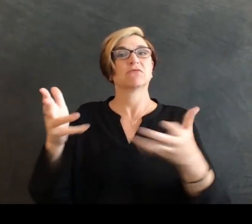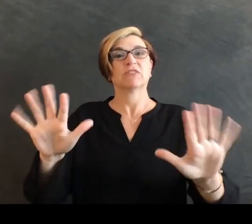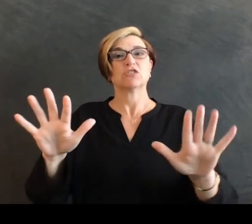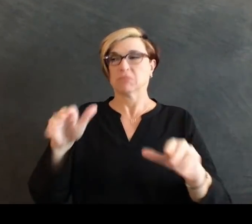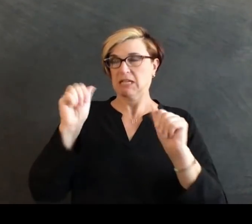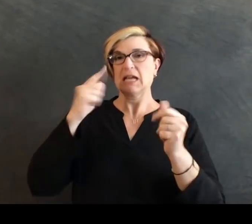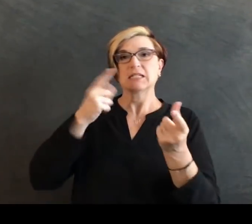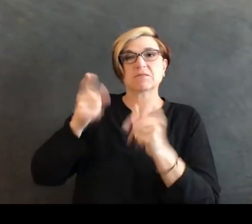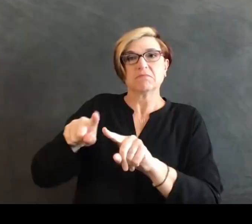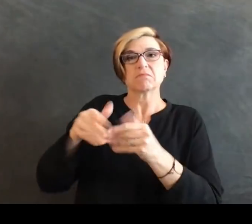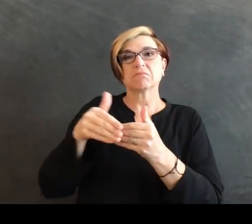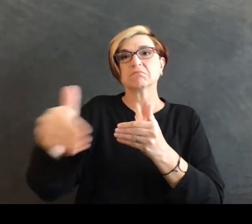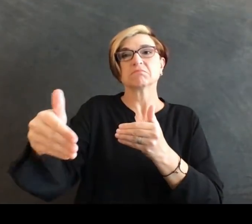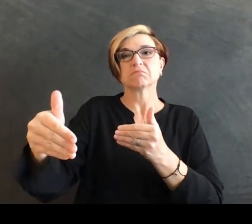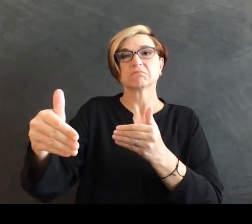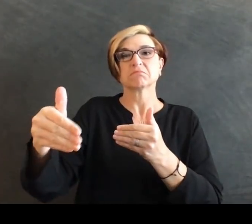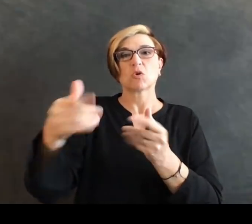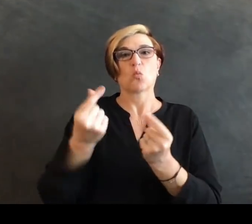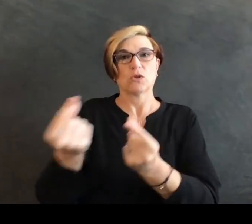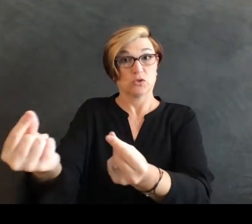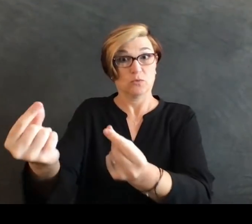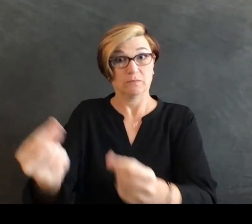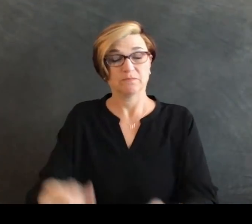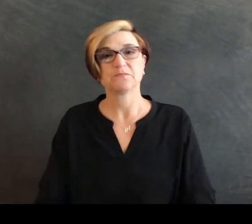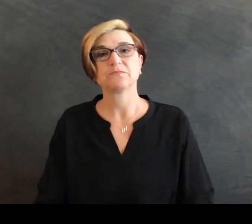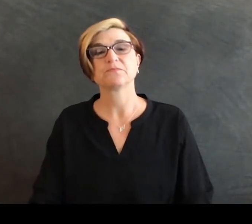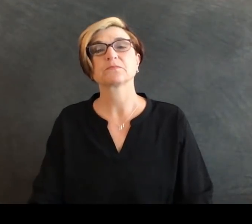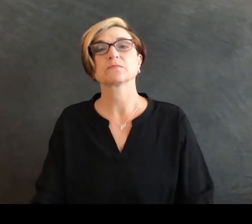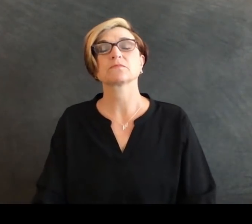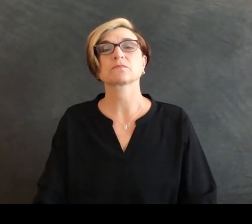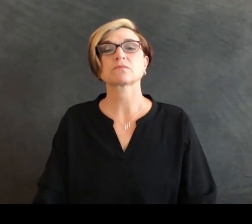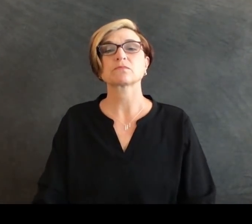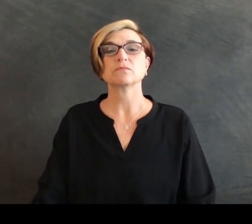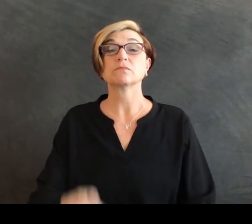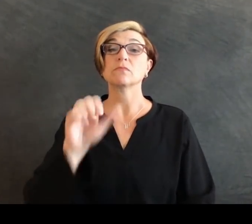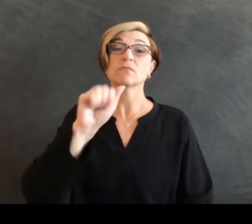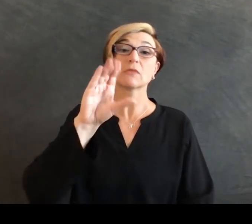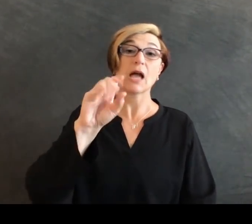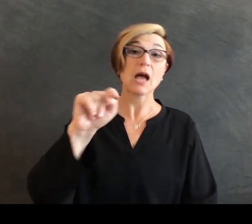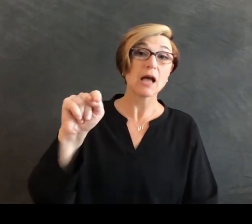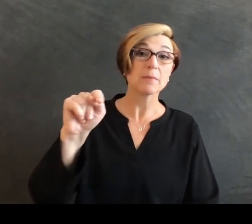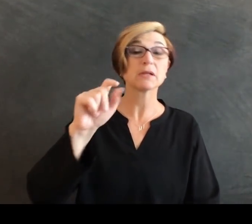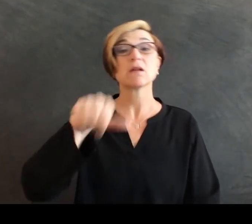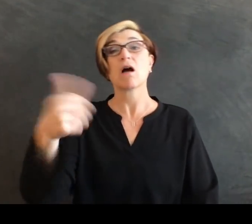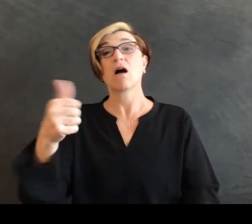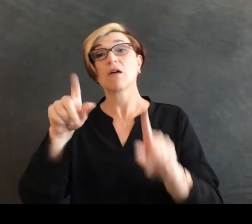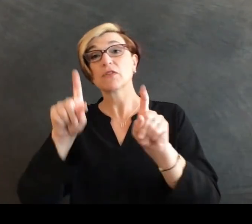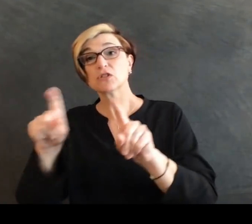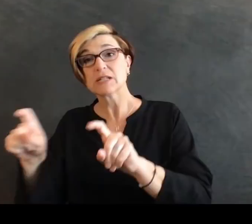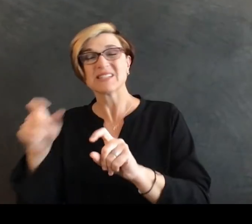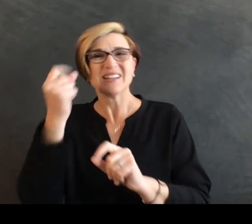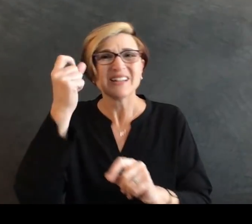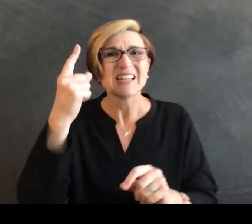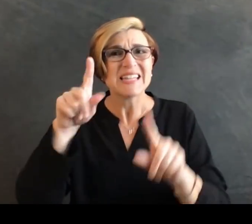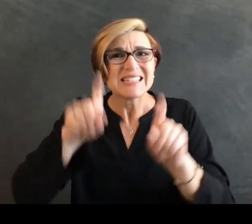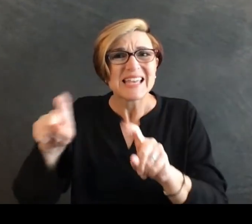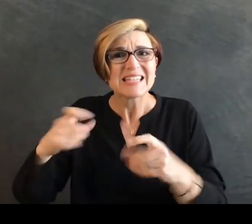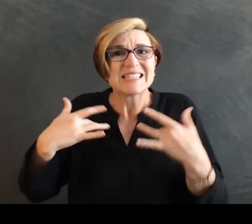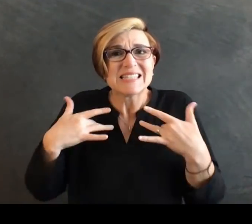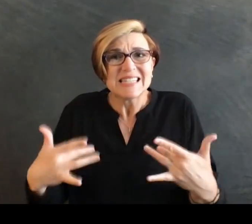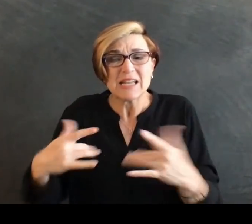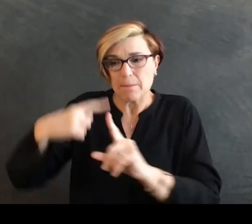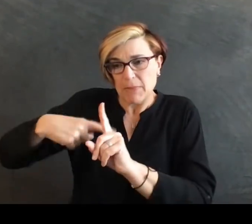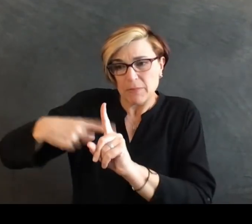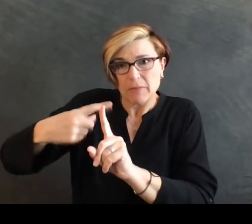We at FDA are working quickly with Abbott as well on other testing approaches, and normally these tests take months to develop. I was on the phone today